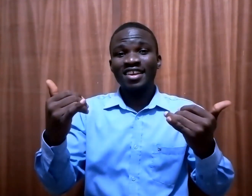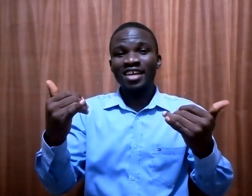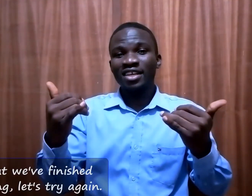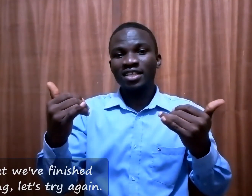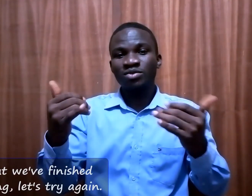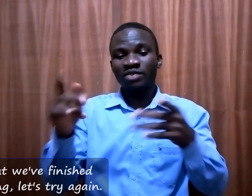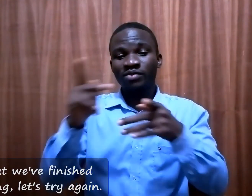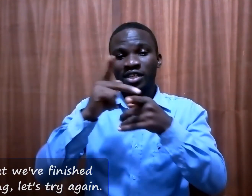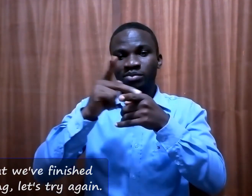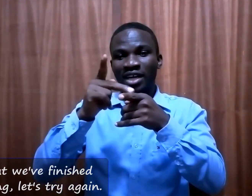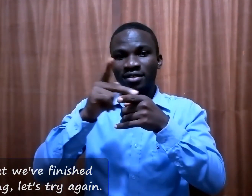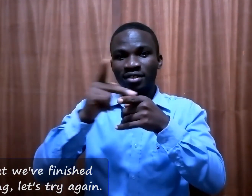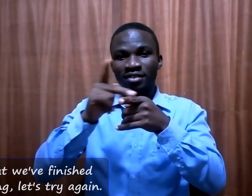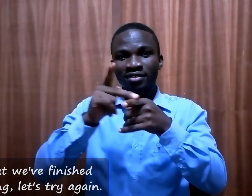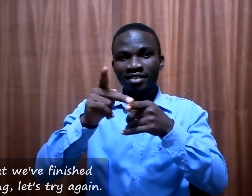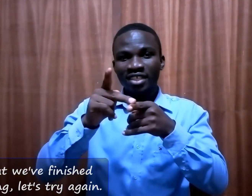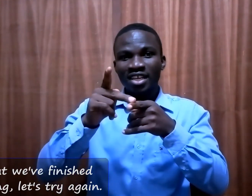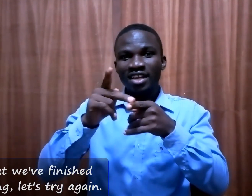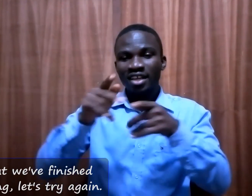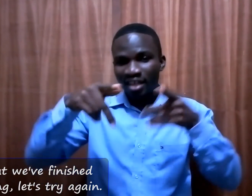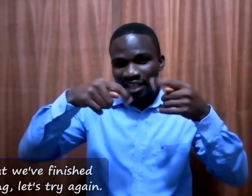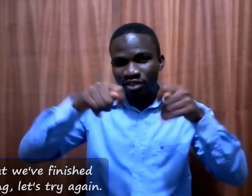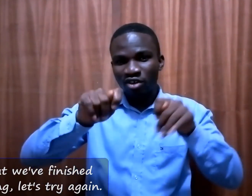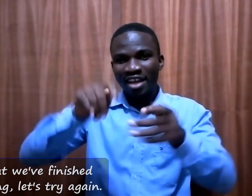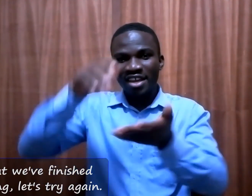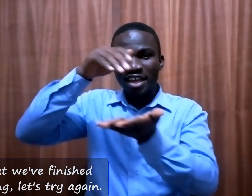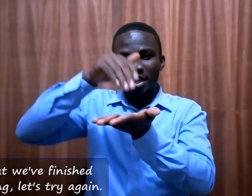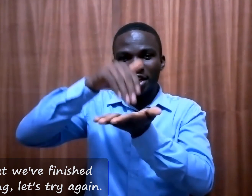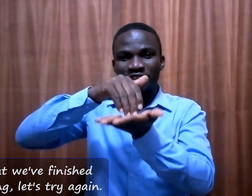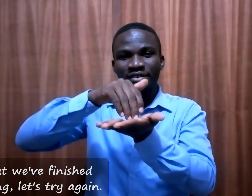Now that we have finished practicing, let's try again.